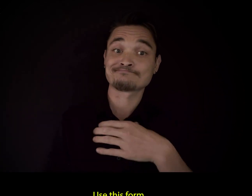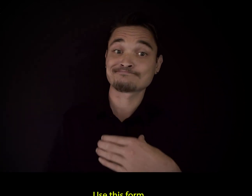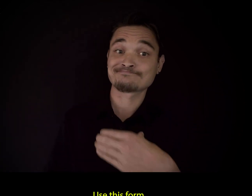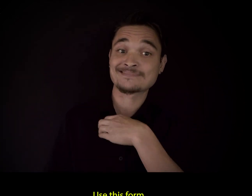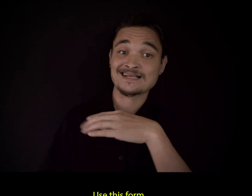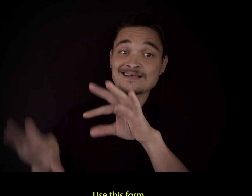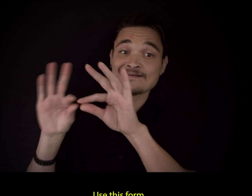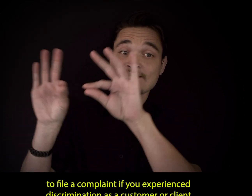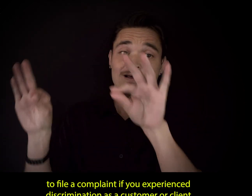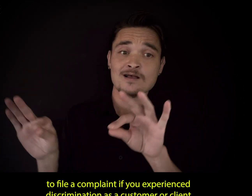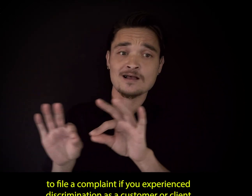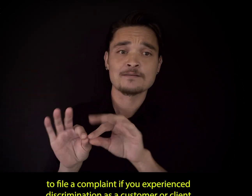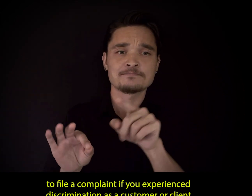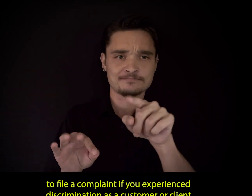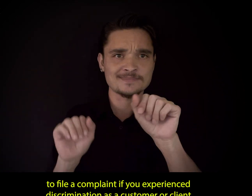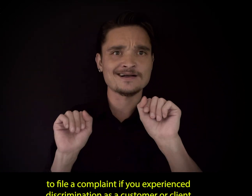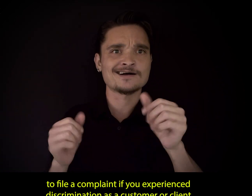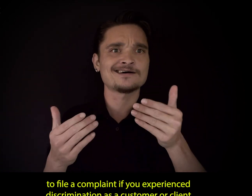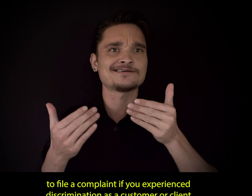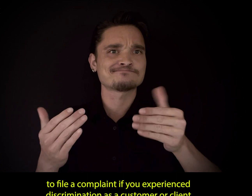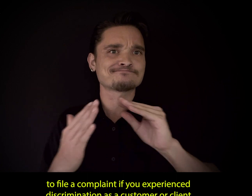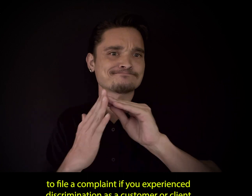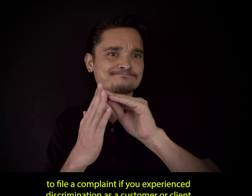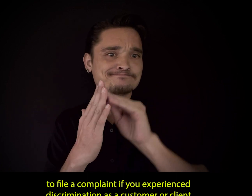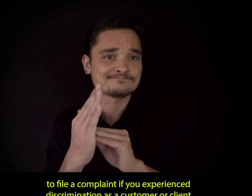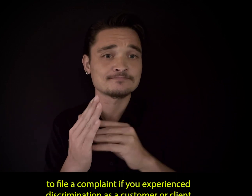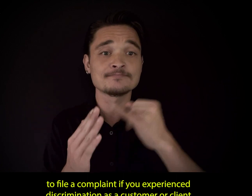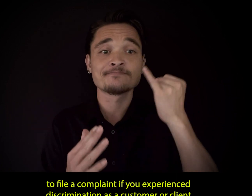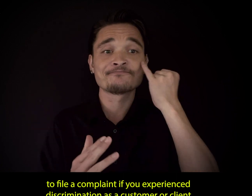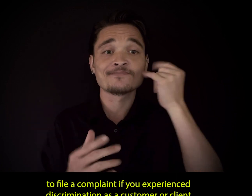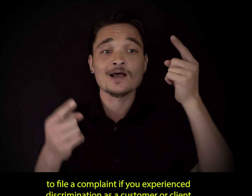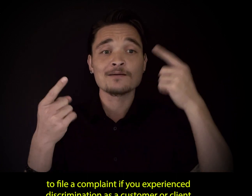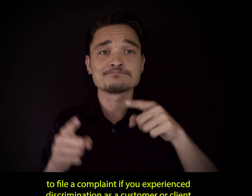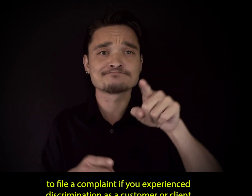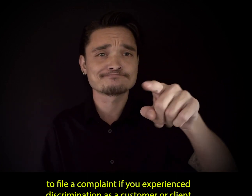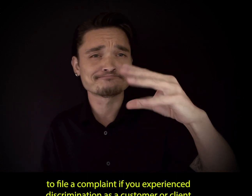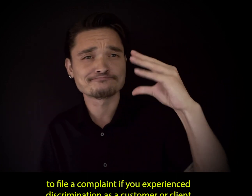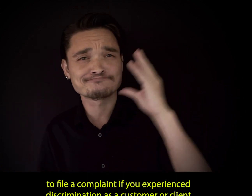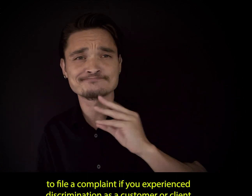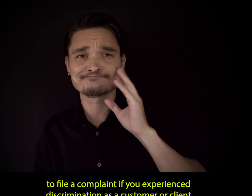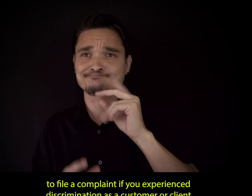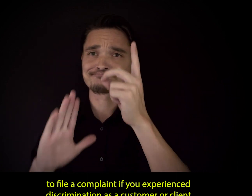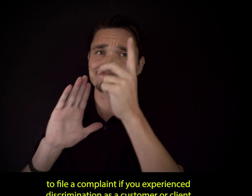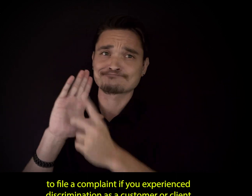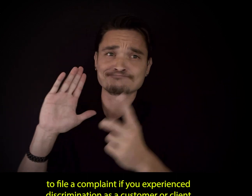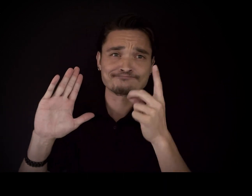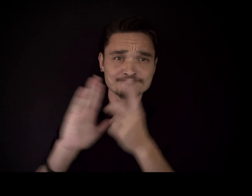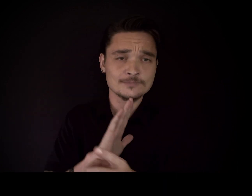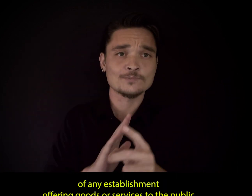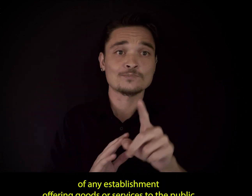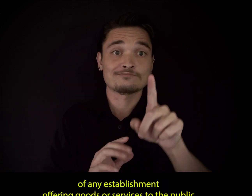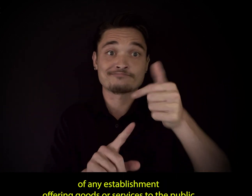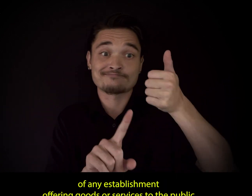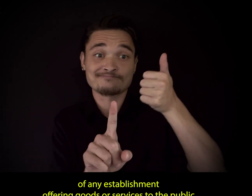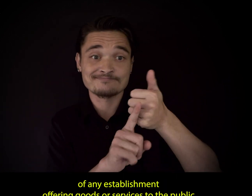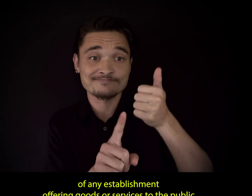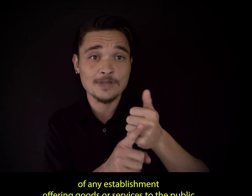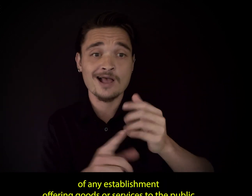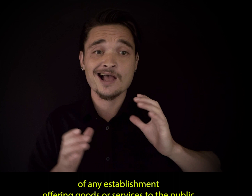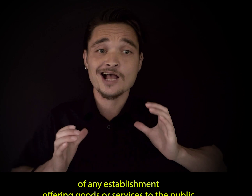Use this form to file a complaint if you experience discrimination as a customer or client of any establishment